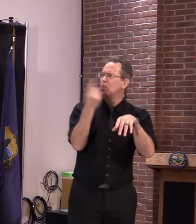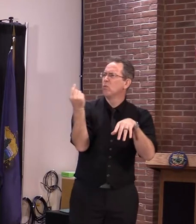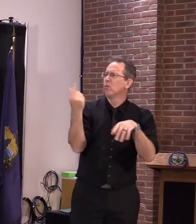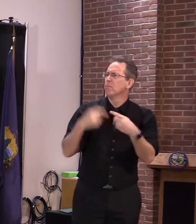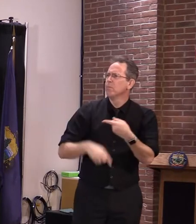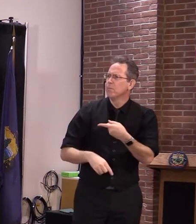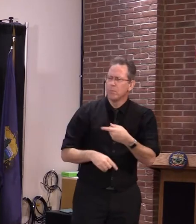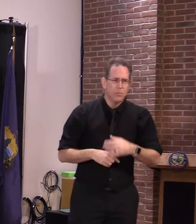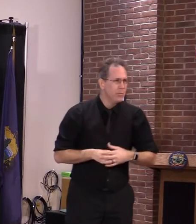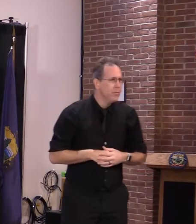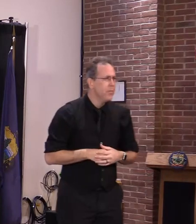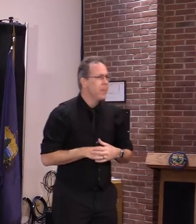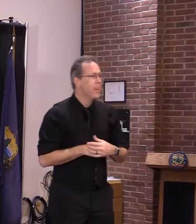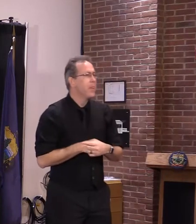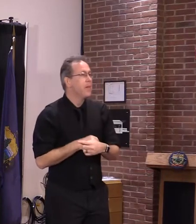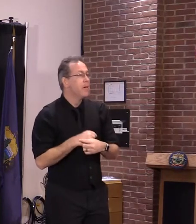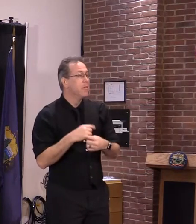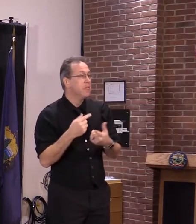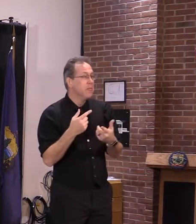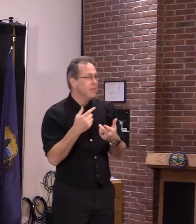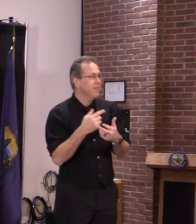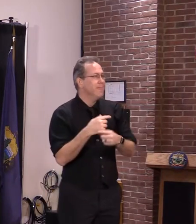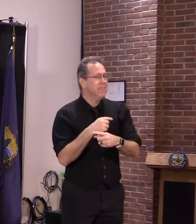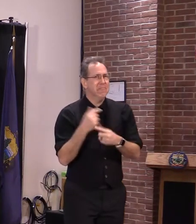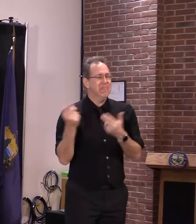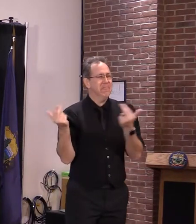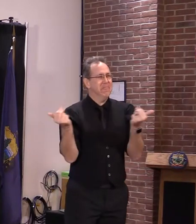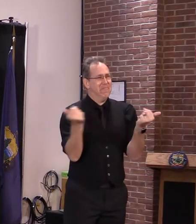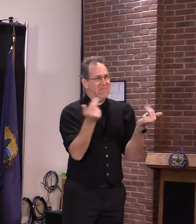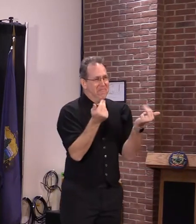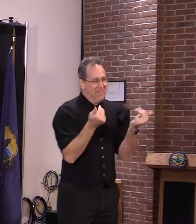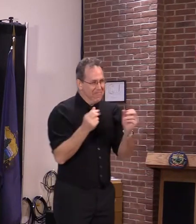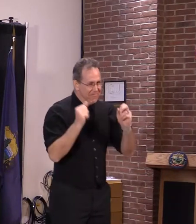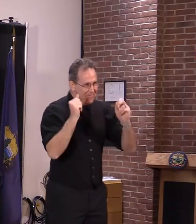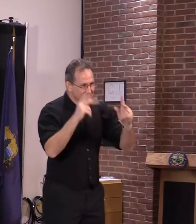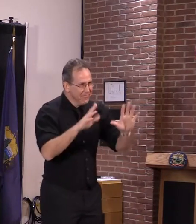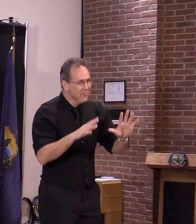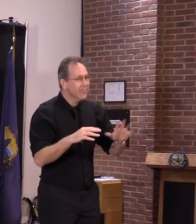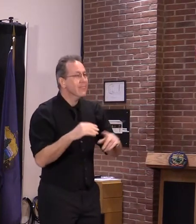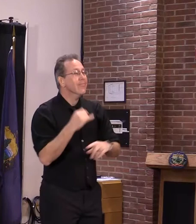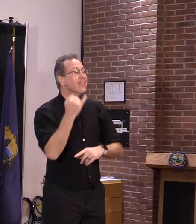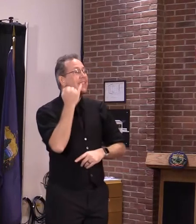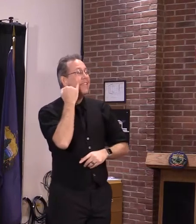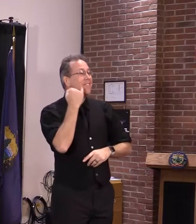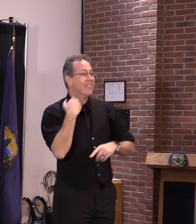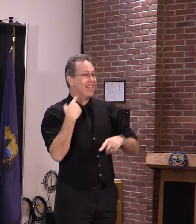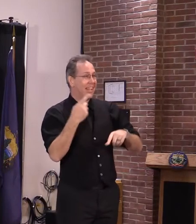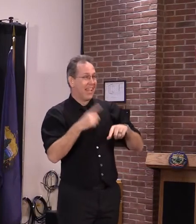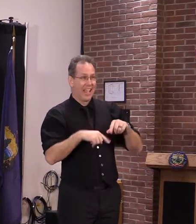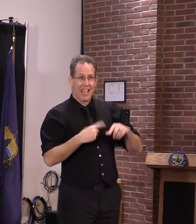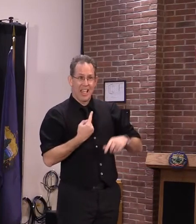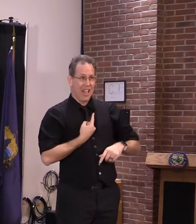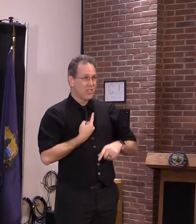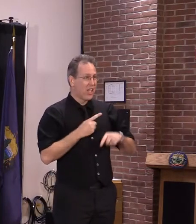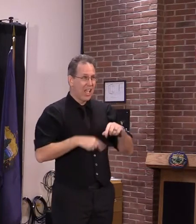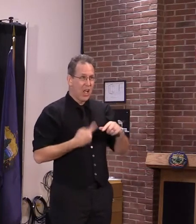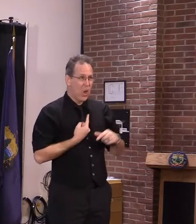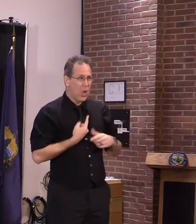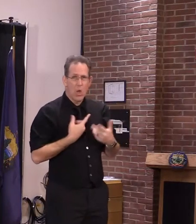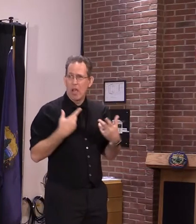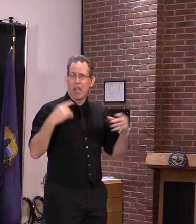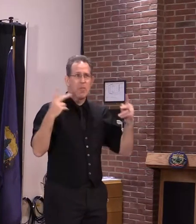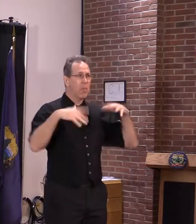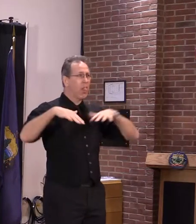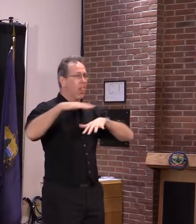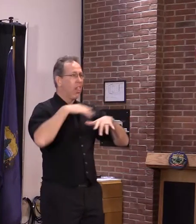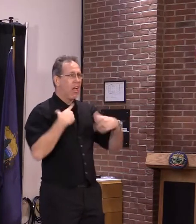those, for sure. So if you're unable to isolate alone or in a home or